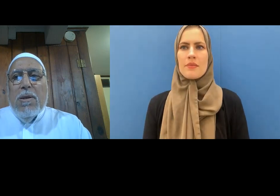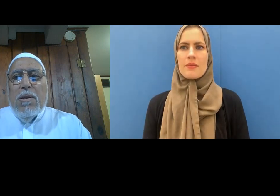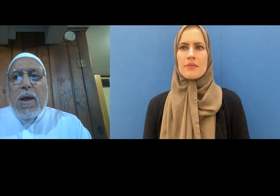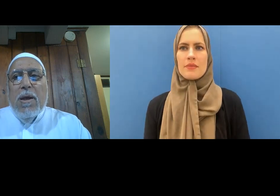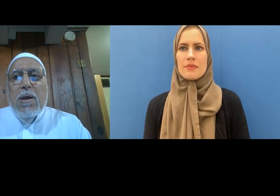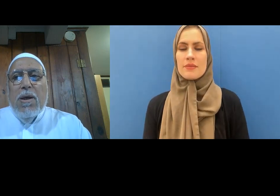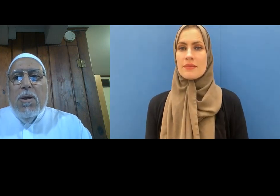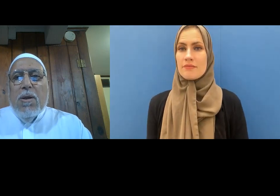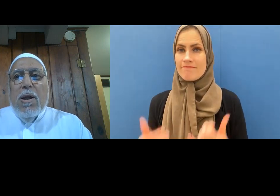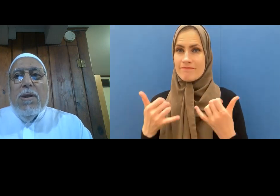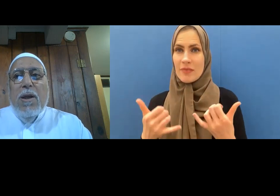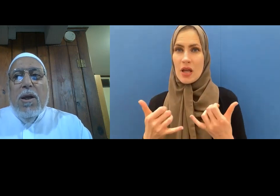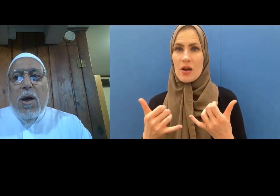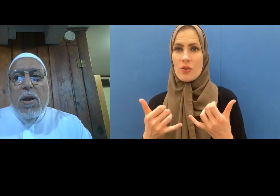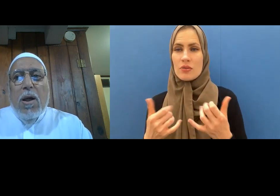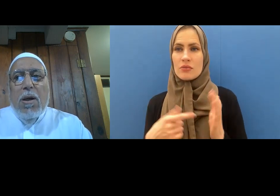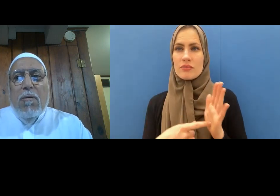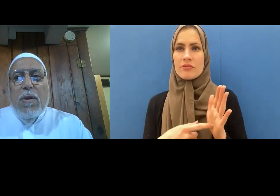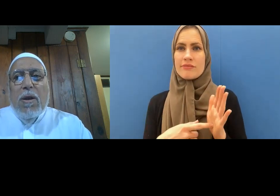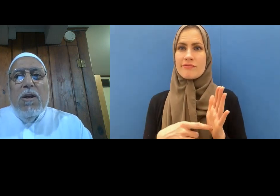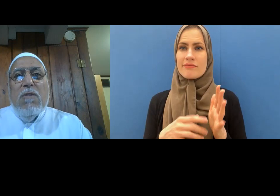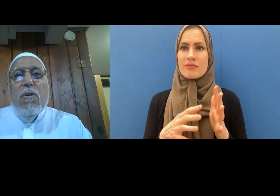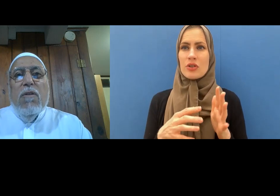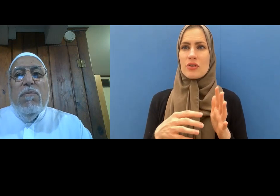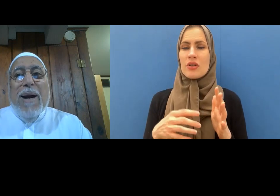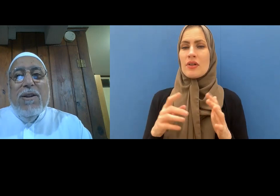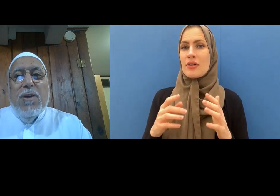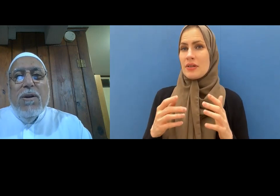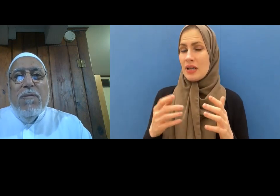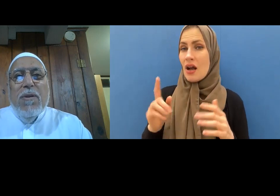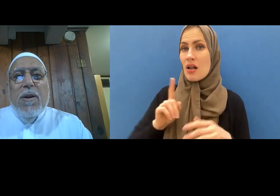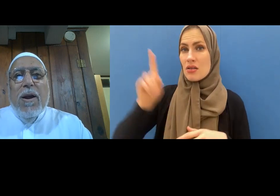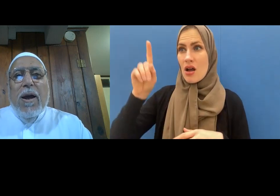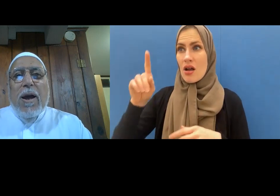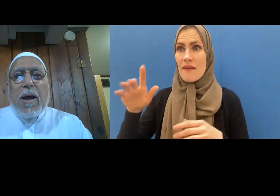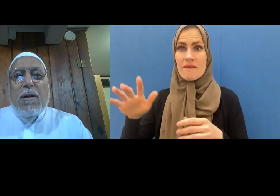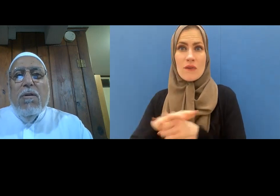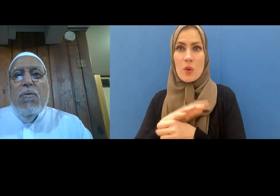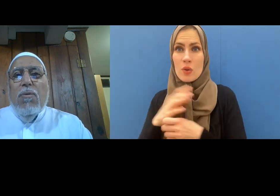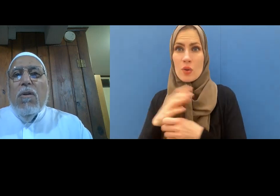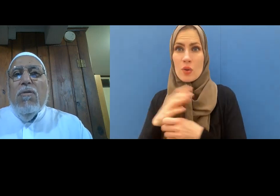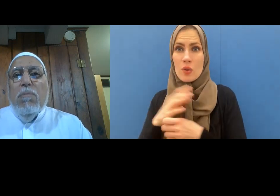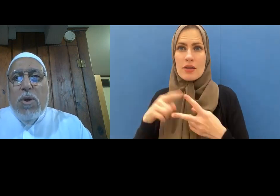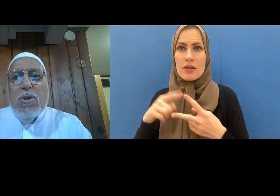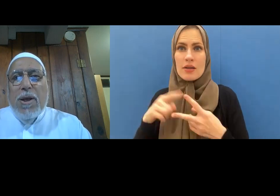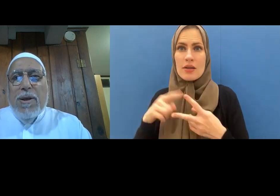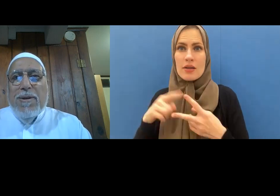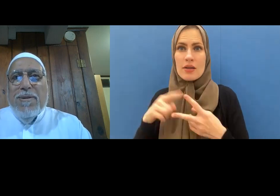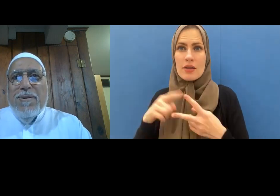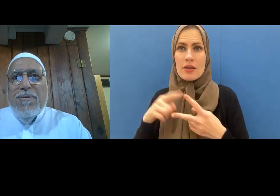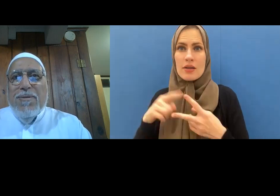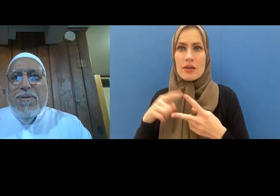Here he is saying that he, Allah, is full of might and full of mercy.